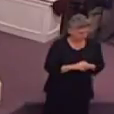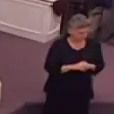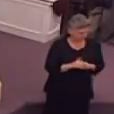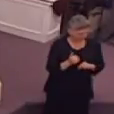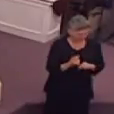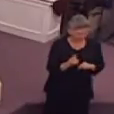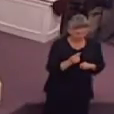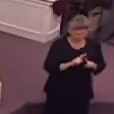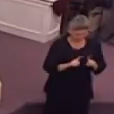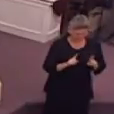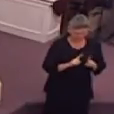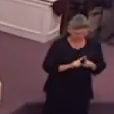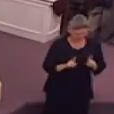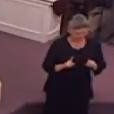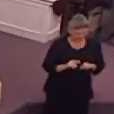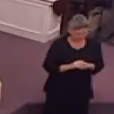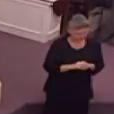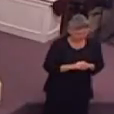Everybody's different.